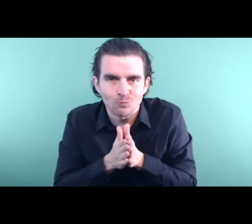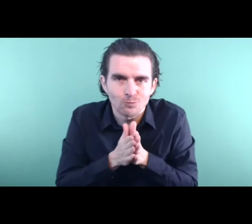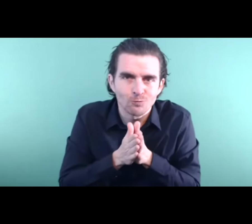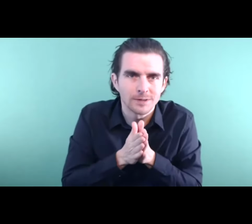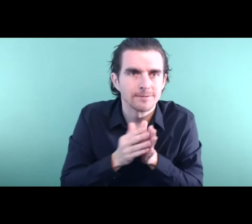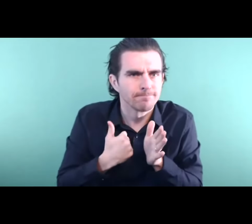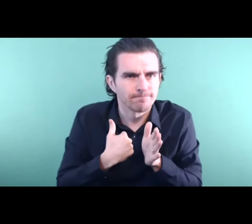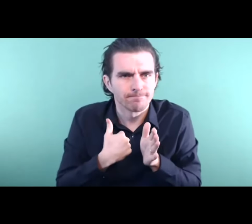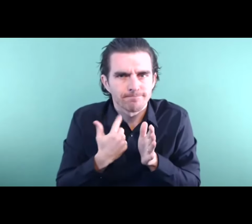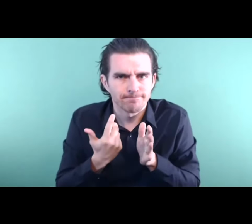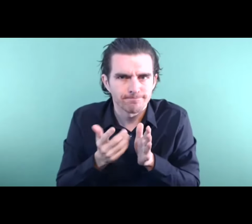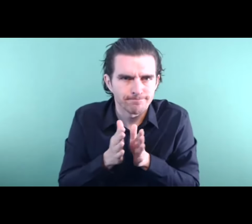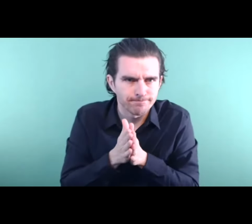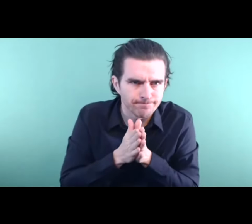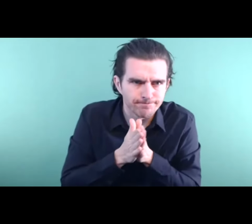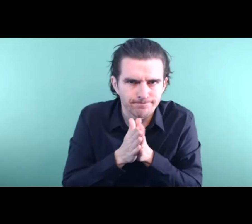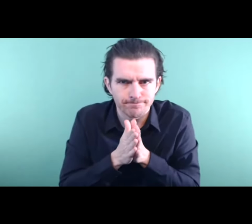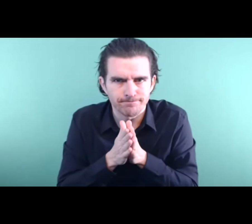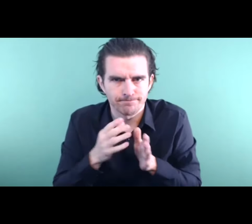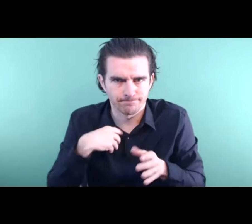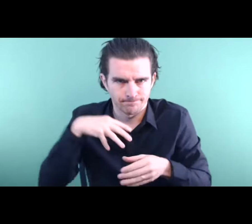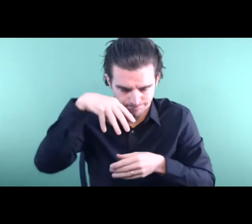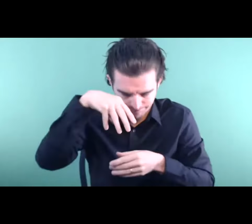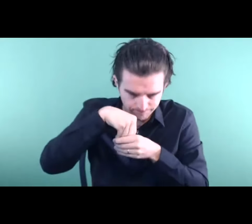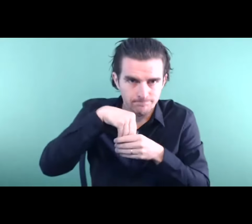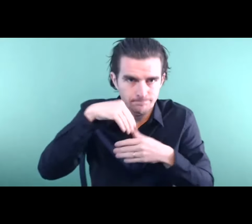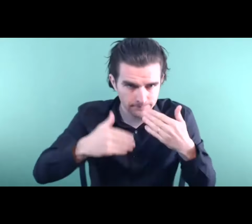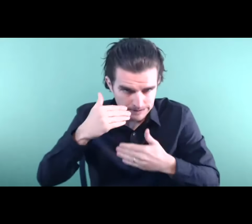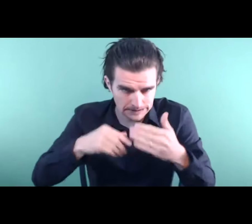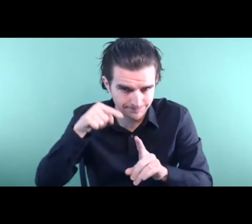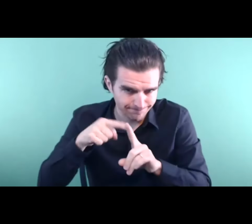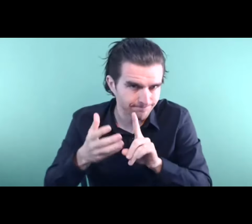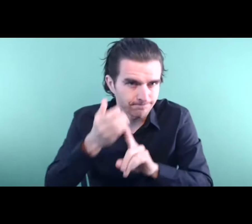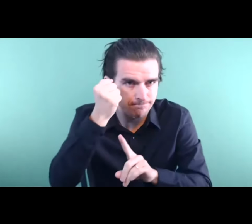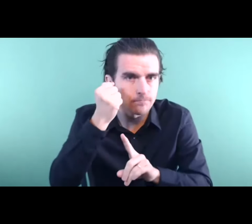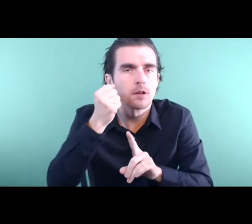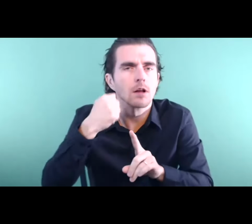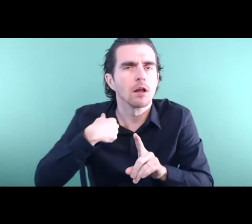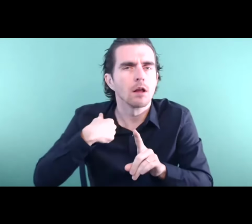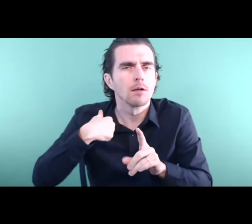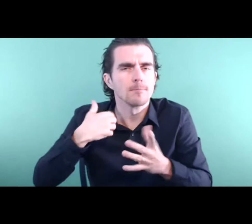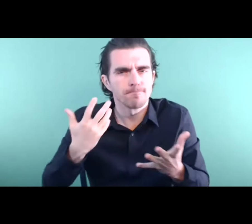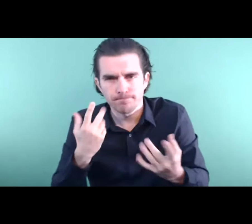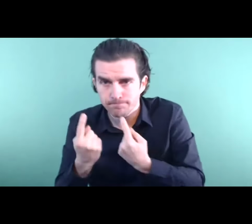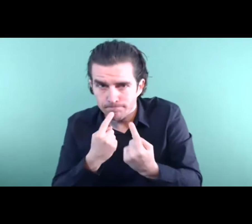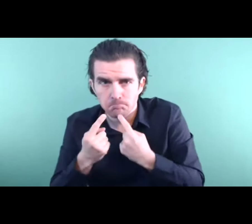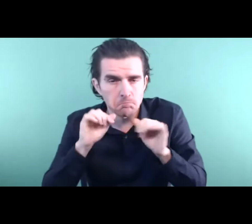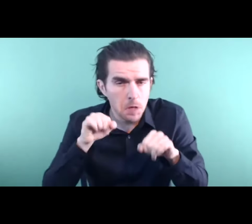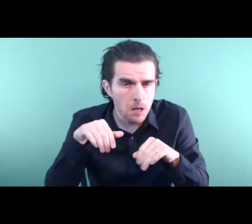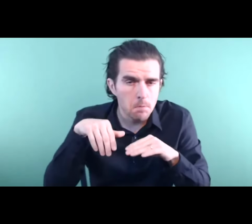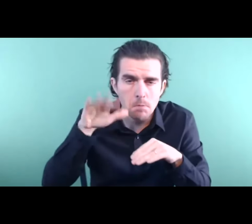used, how we can use the international mechanisms on human rights to advance